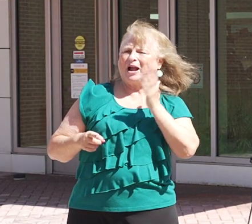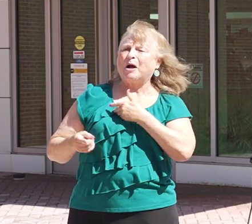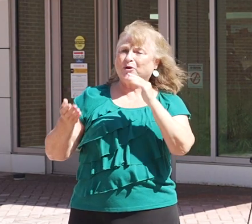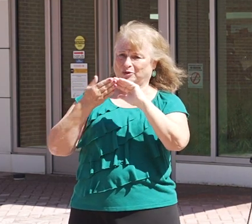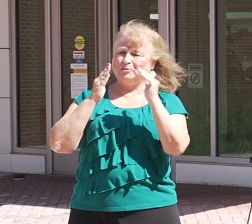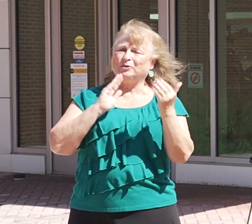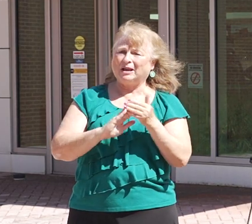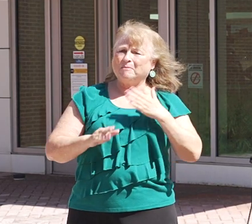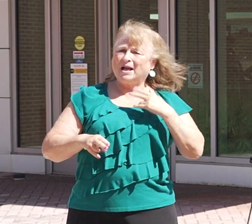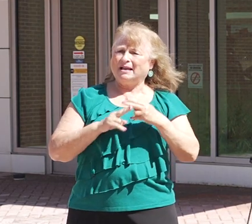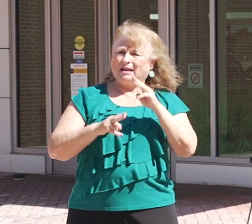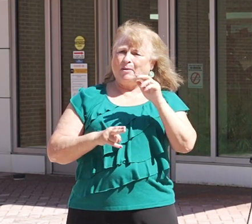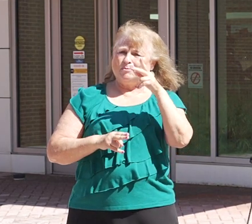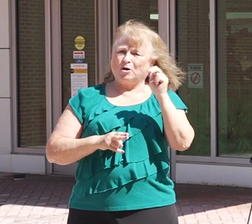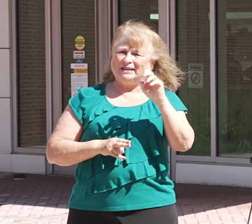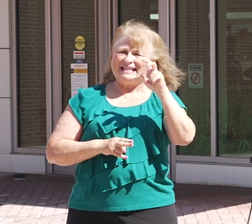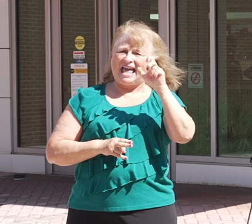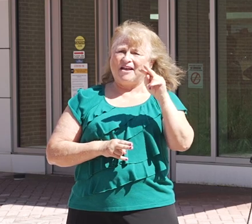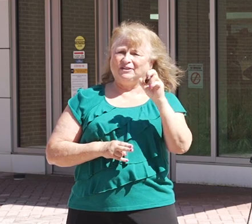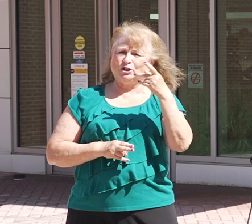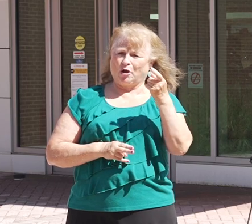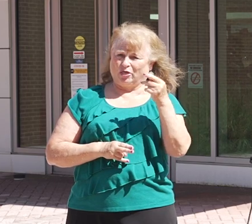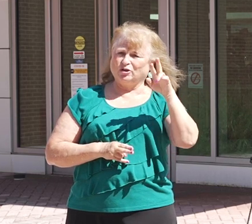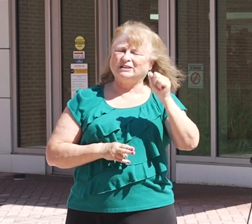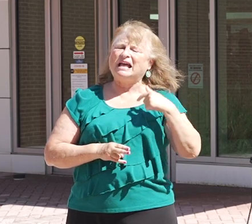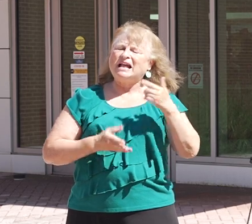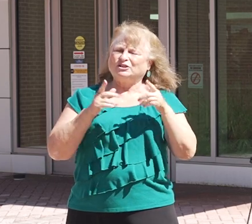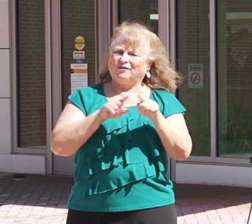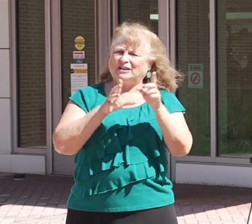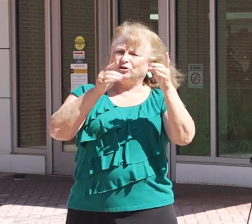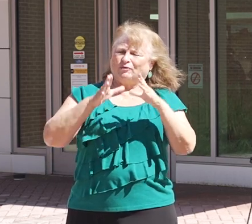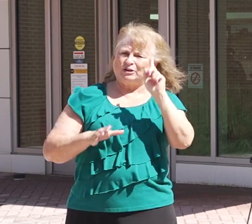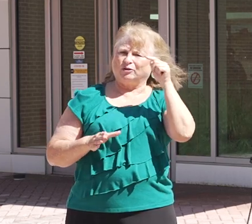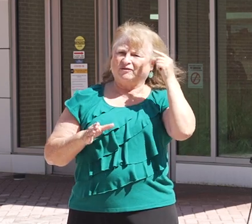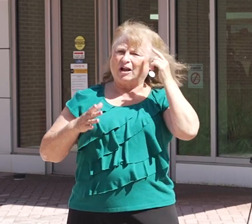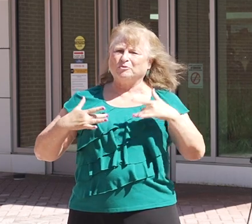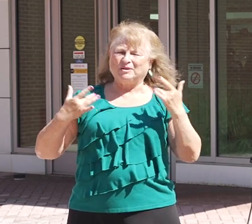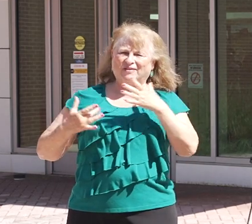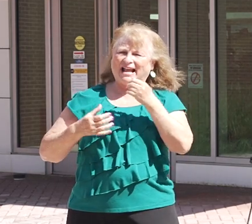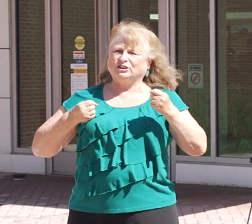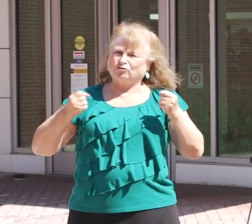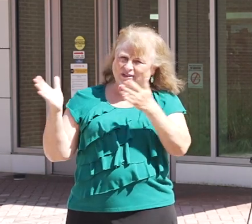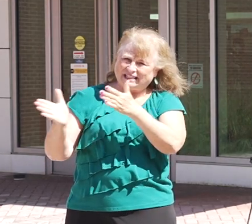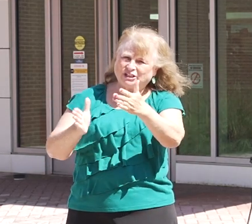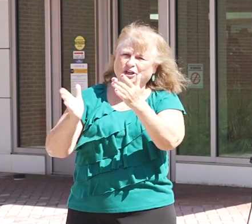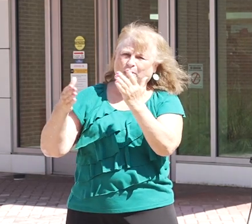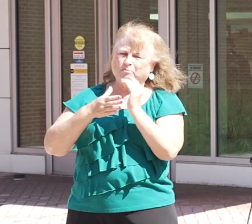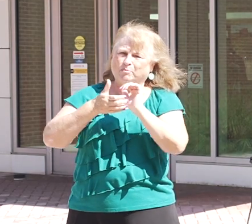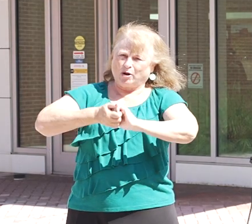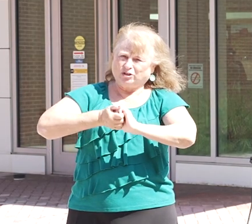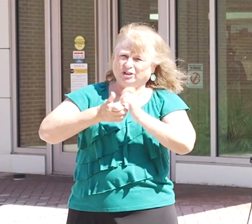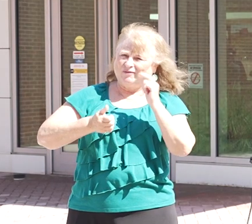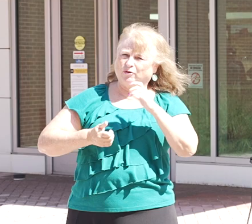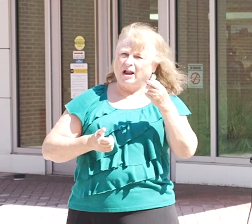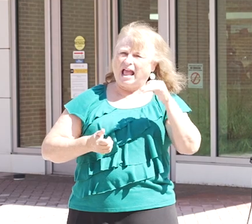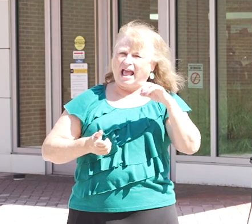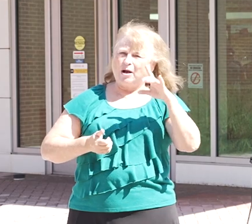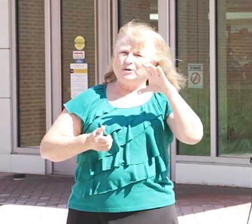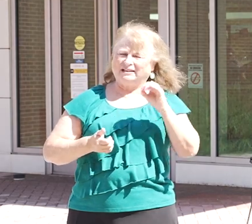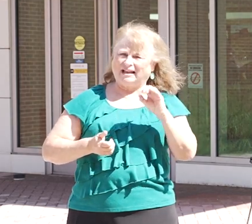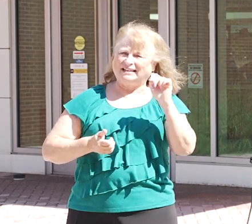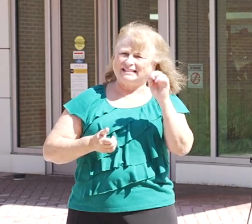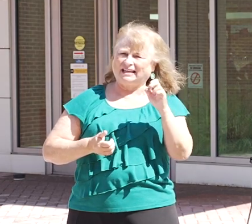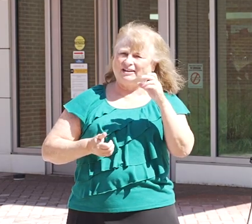community. My name is Maureen Evans-Arthurs, and I serve as the Director of Government Affairs and Strategic Partnerships for Howard County Executive Calvin